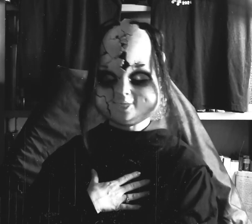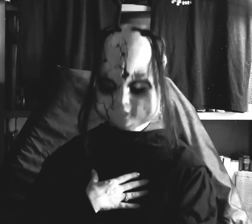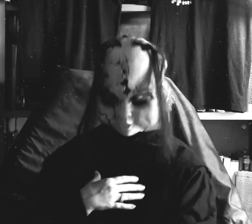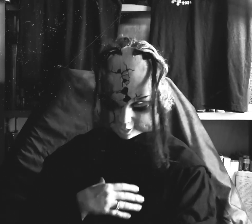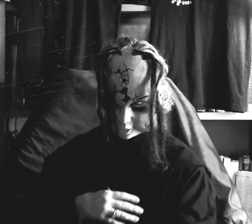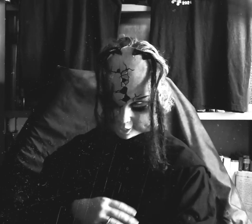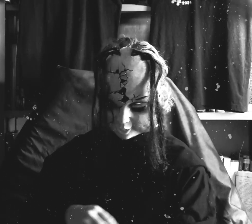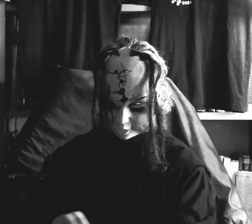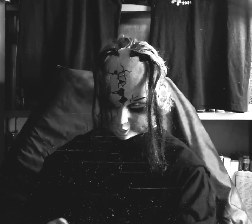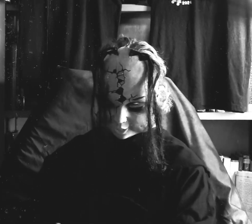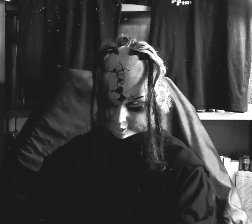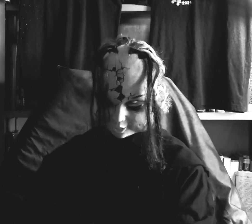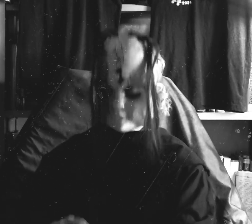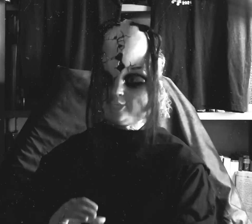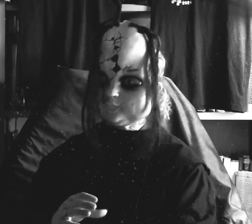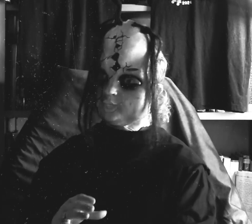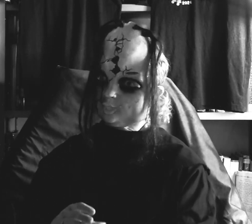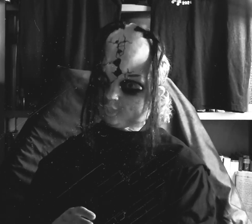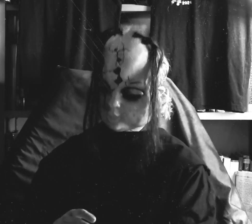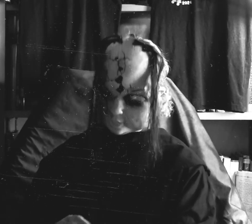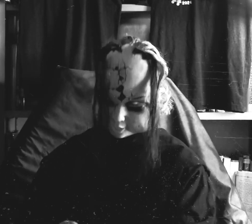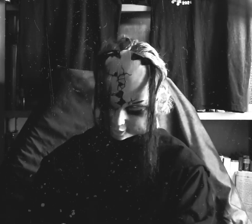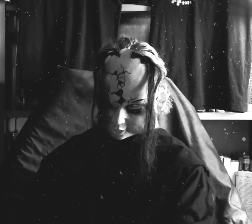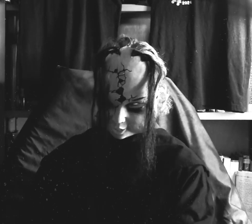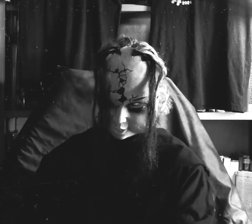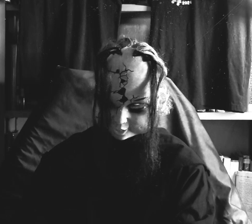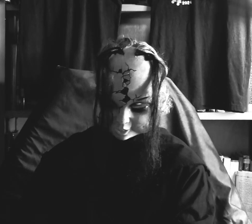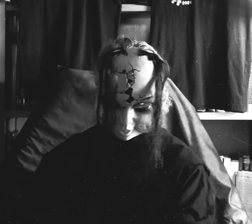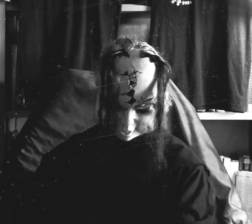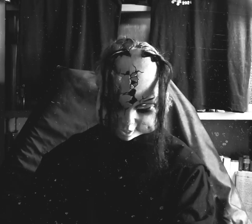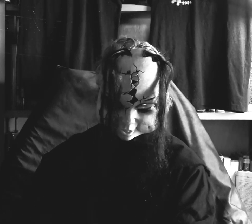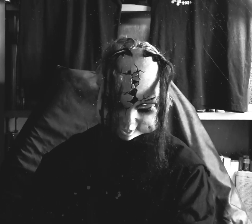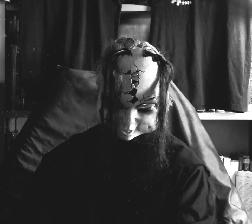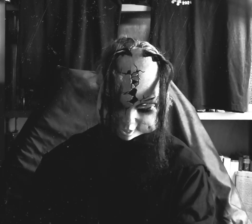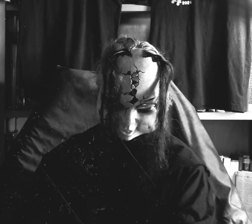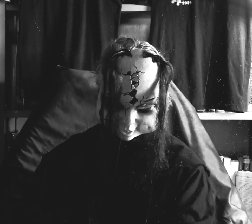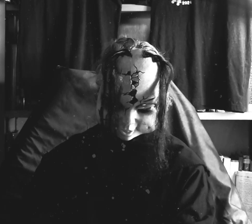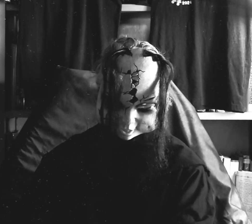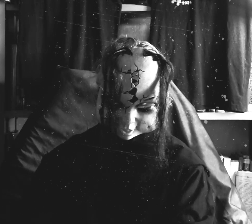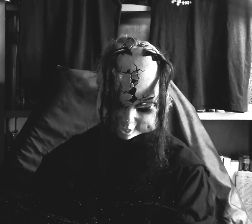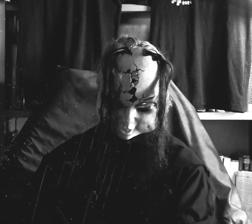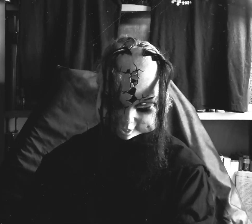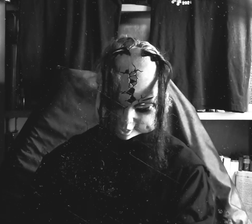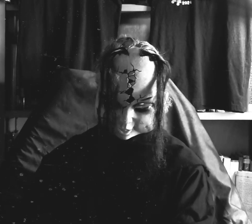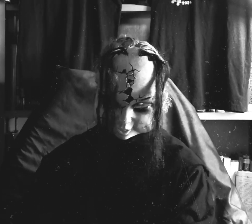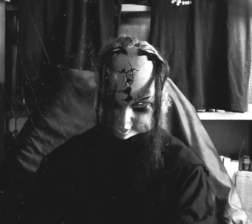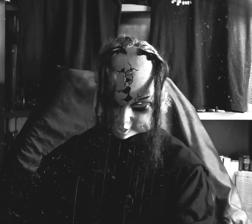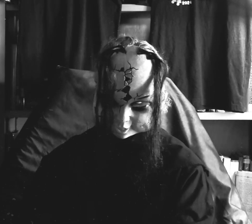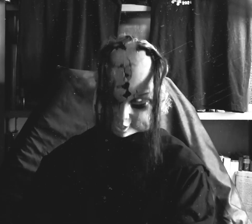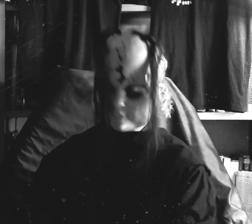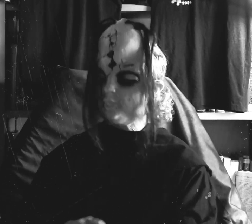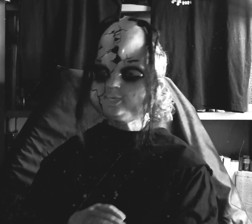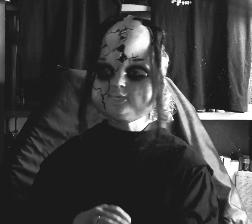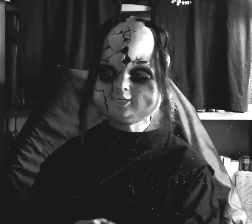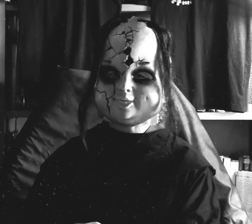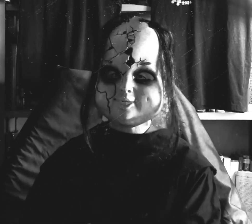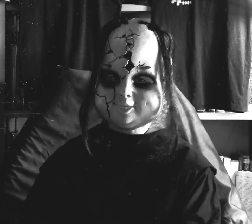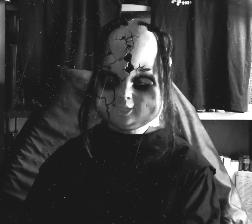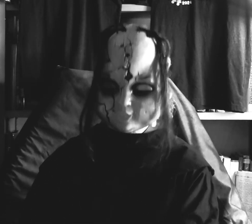so handsome and wealthy. He was a ranchero from the southern plains. He could ride like a